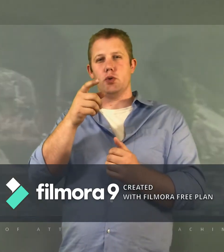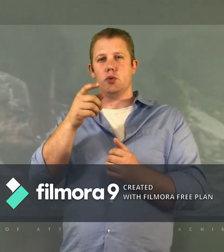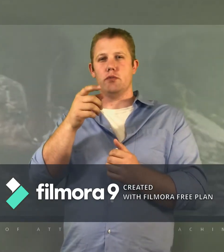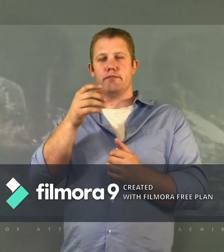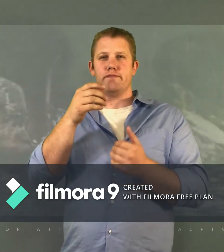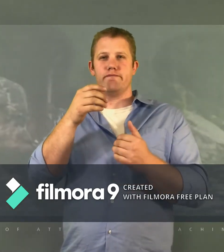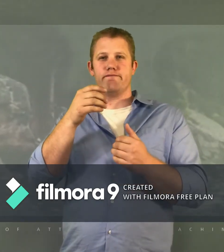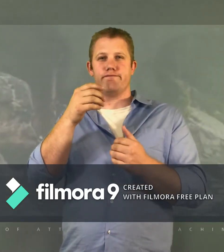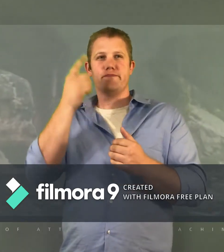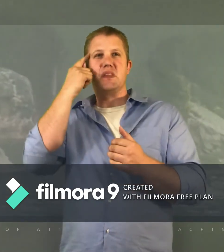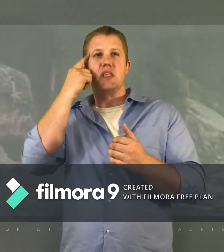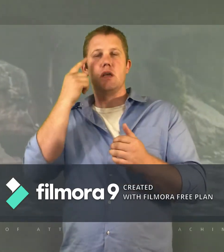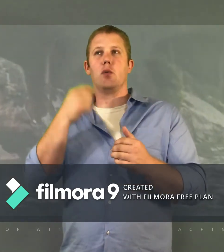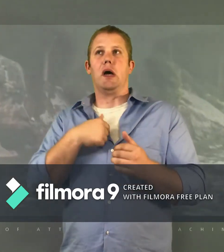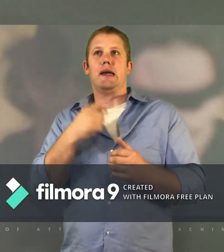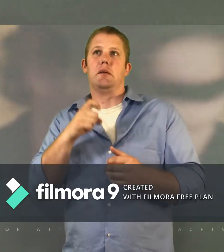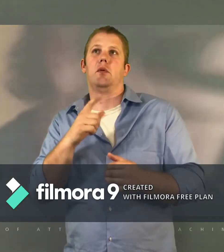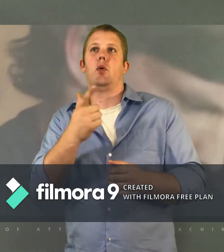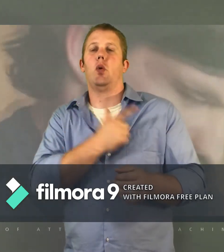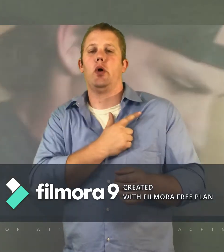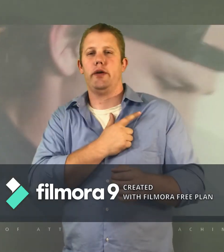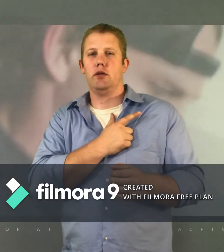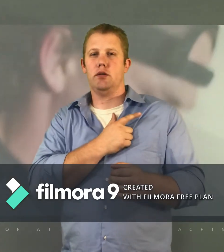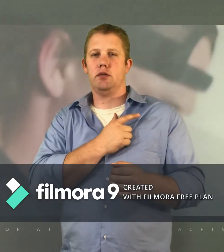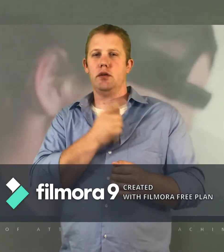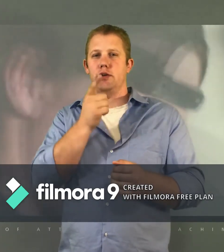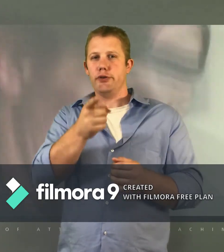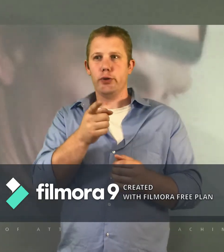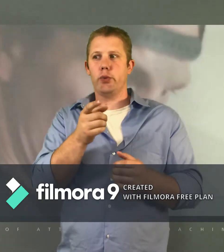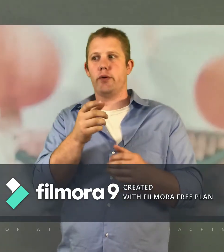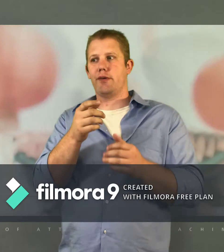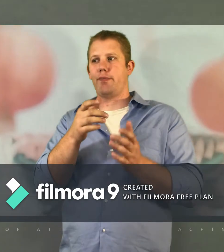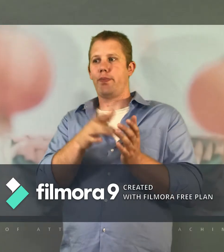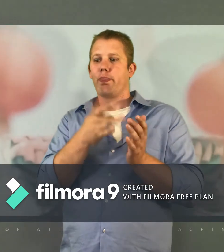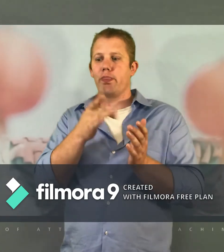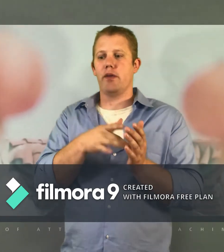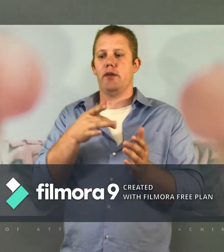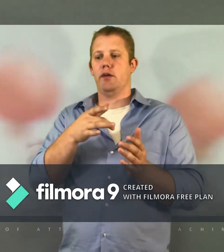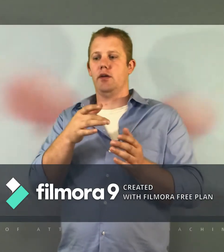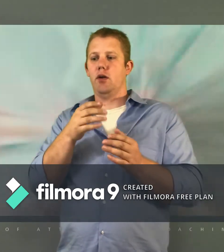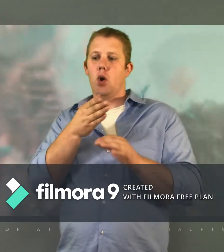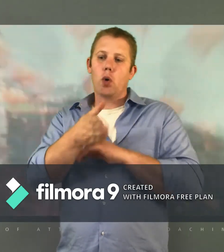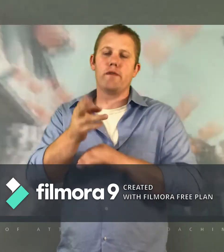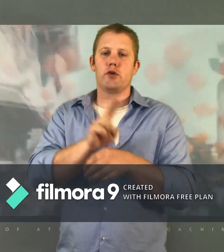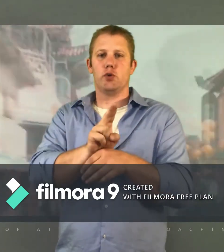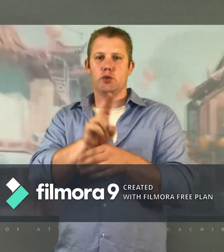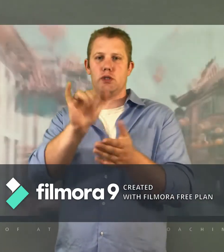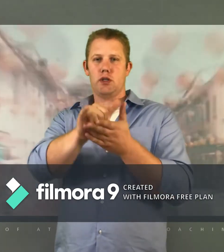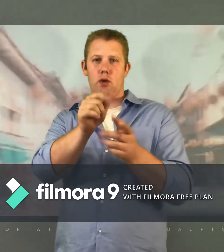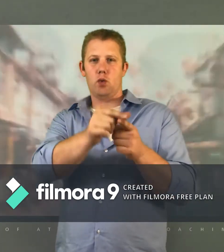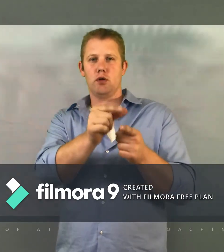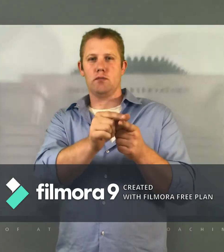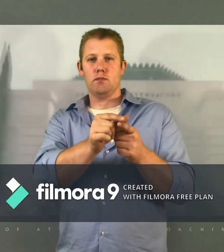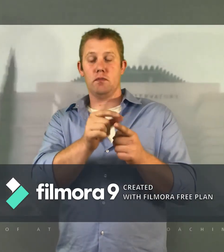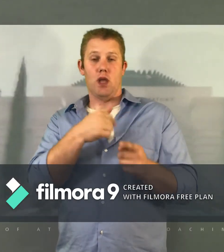to it because you got this concept of loyalty that you have overused and